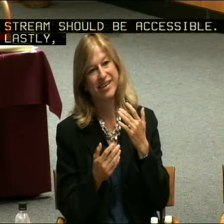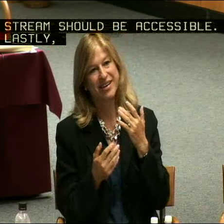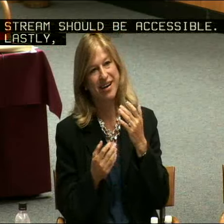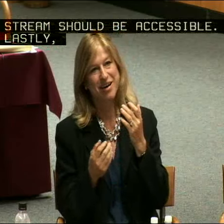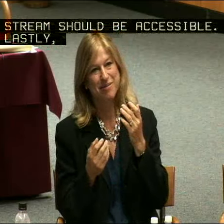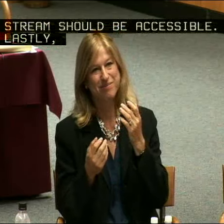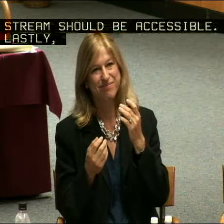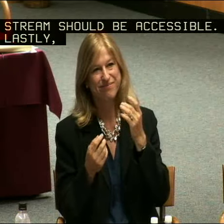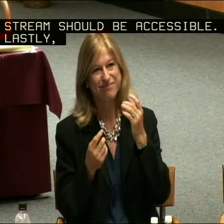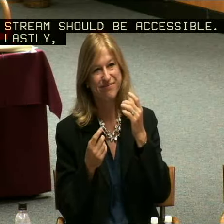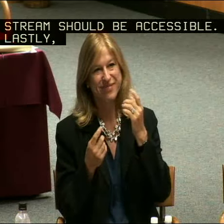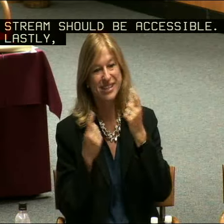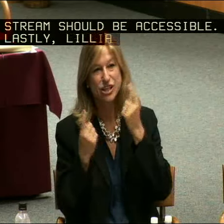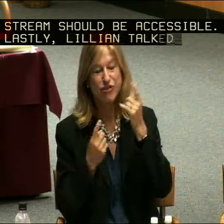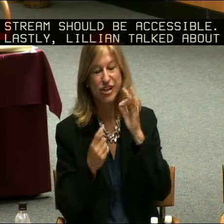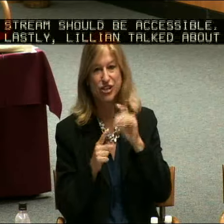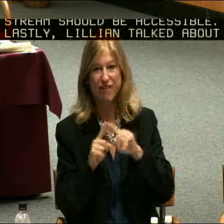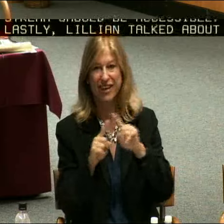to